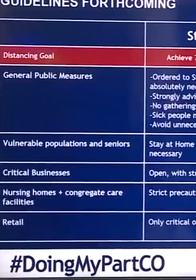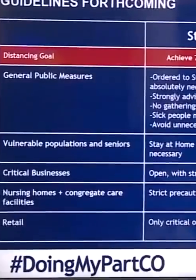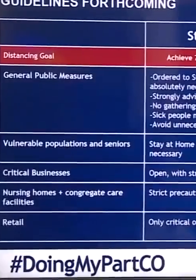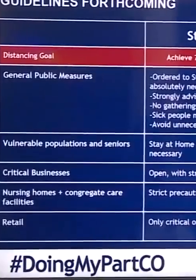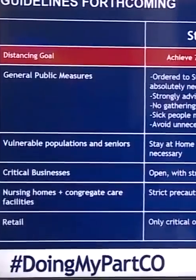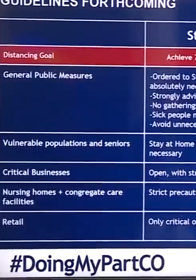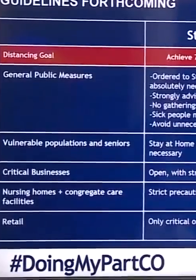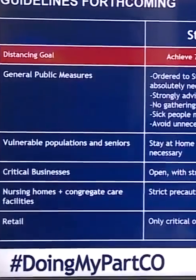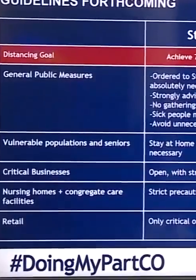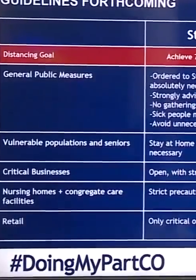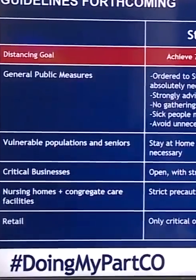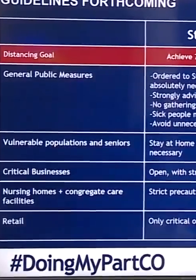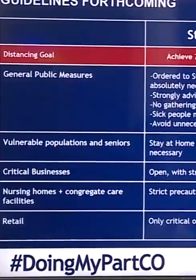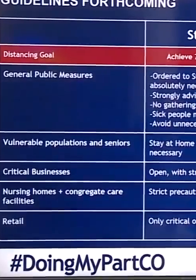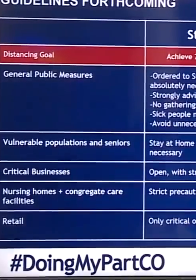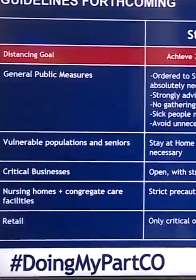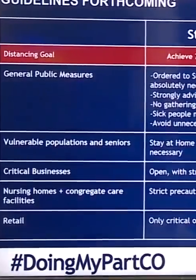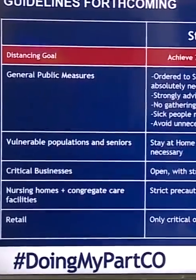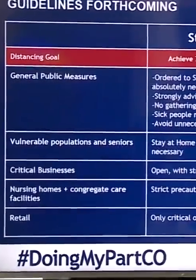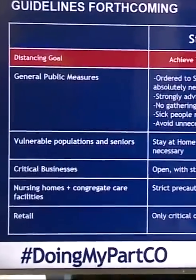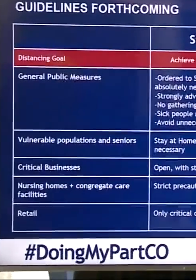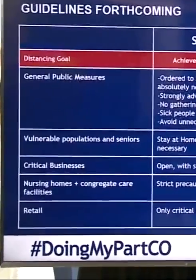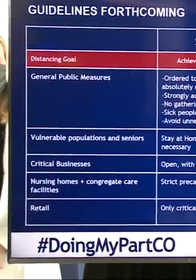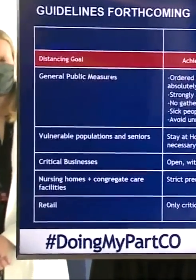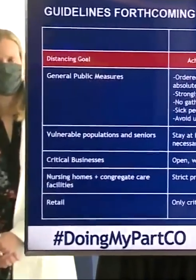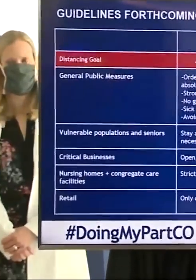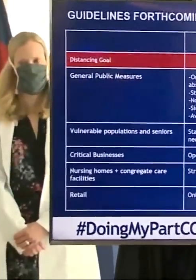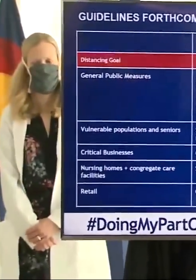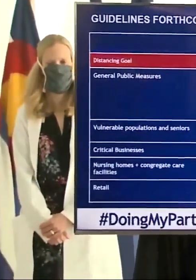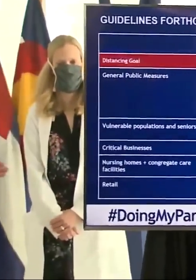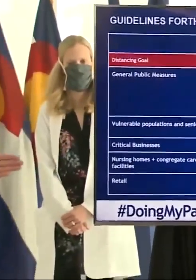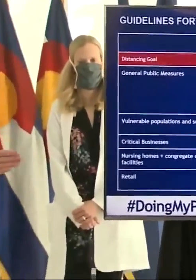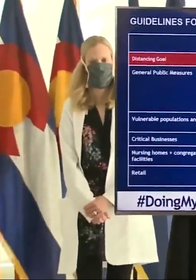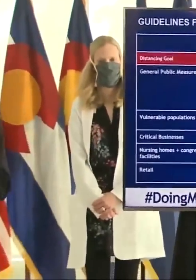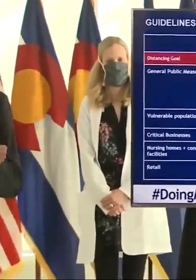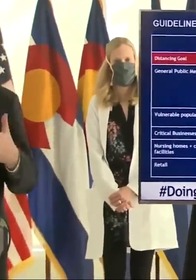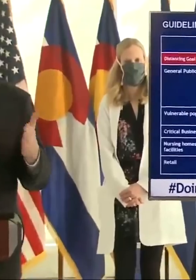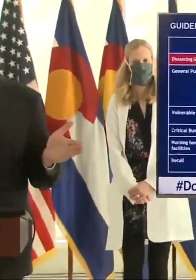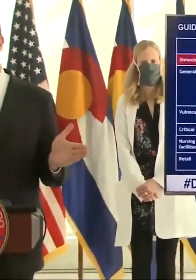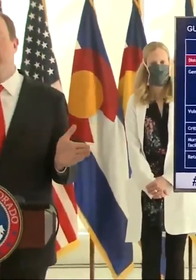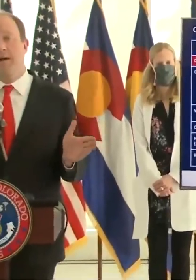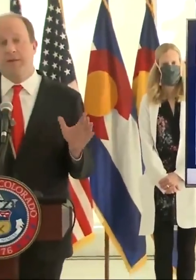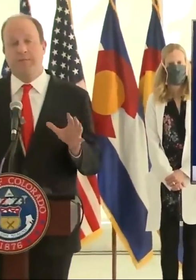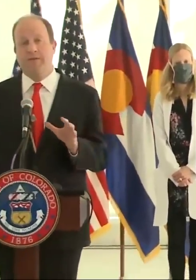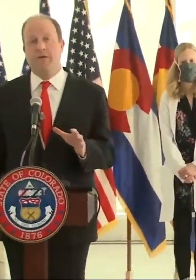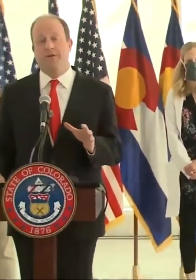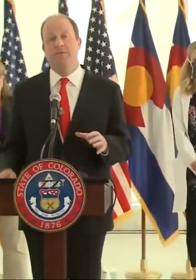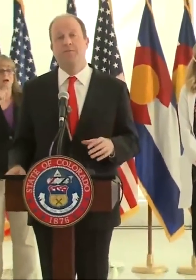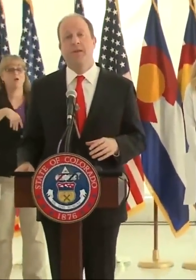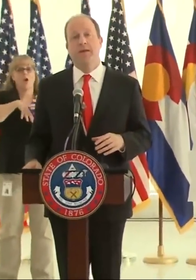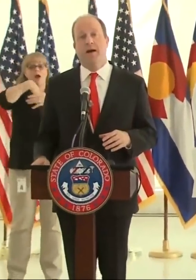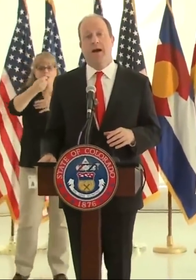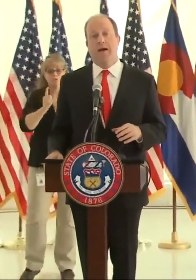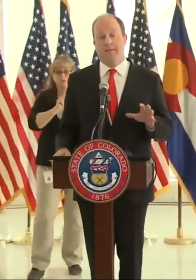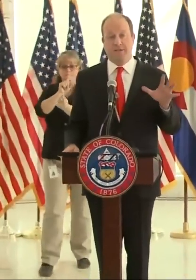delivery. Any retailer that wants to do that starts immediately April 27th. And then those that want to can open for the general public May